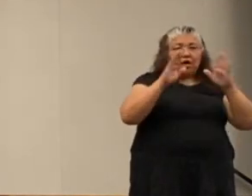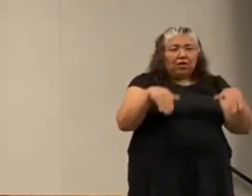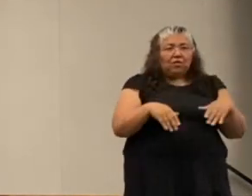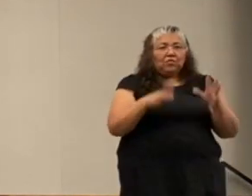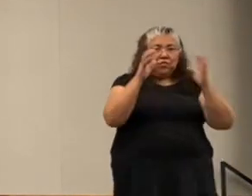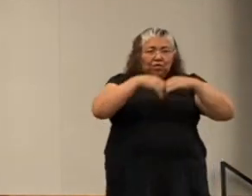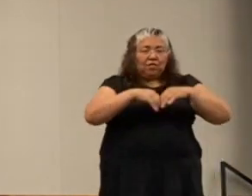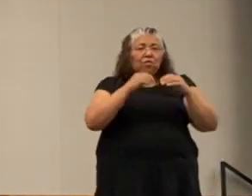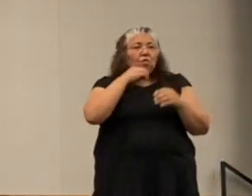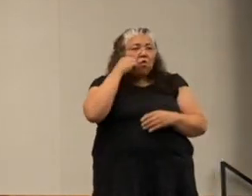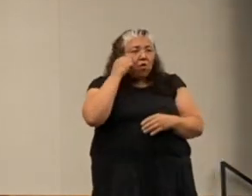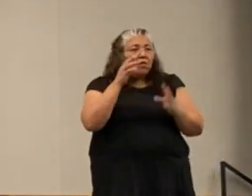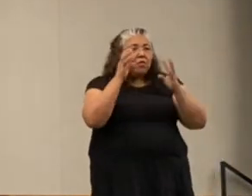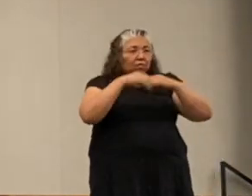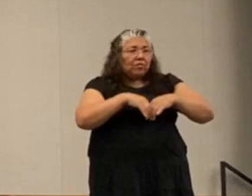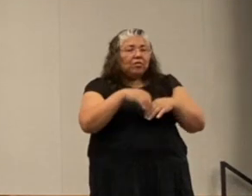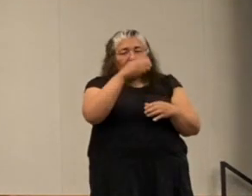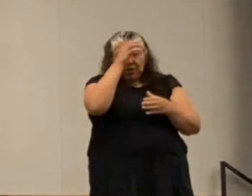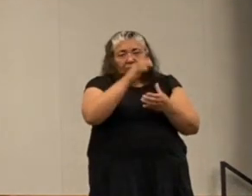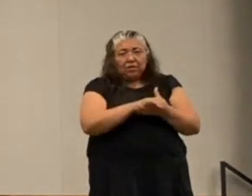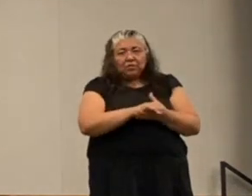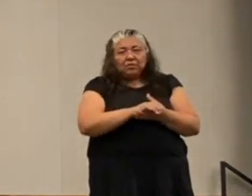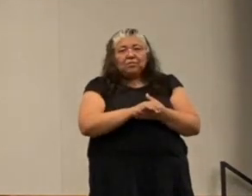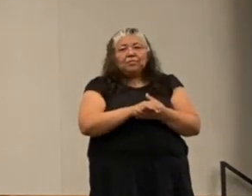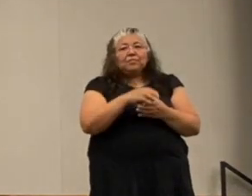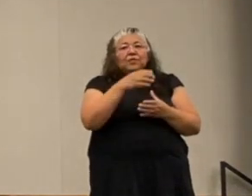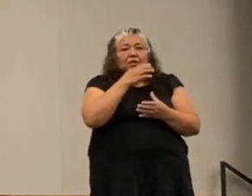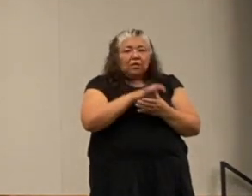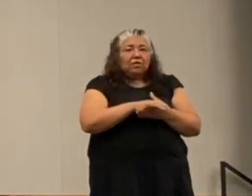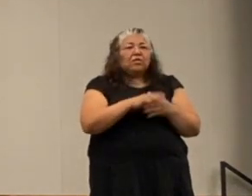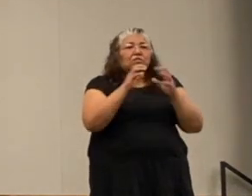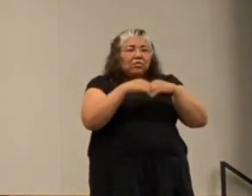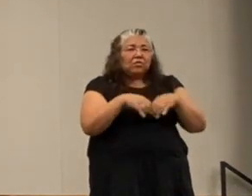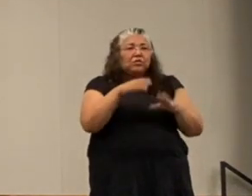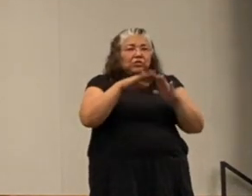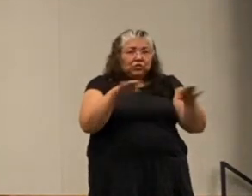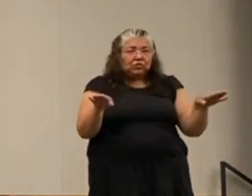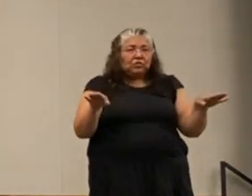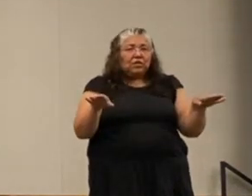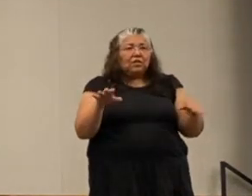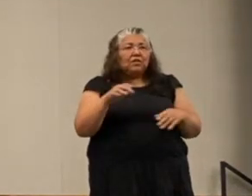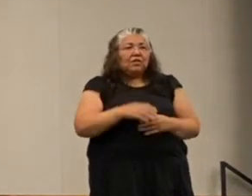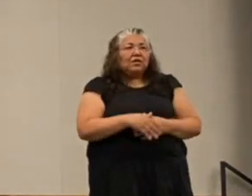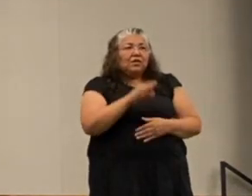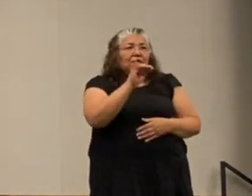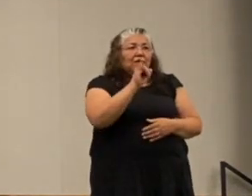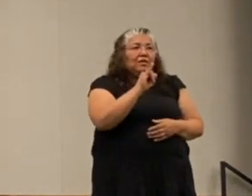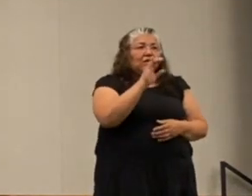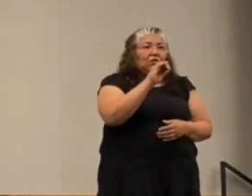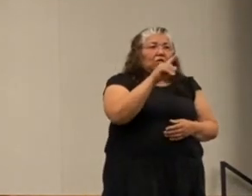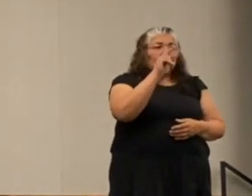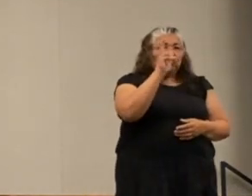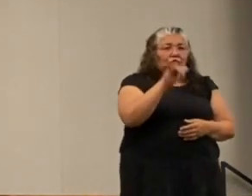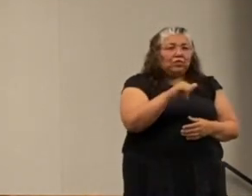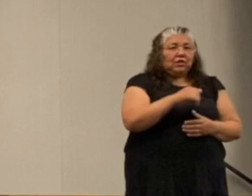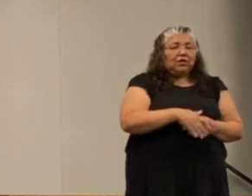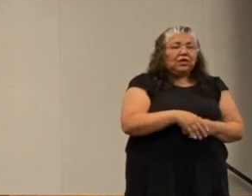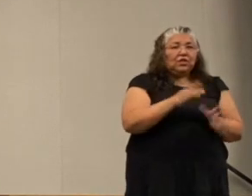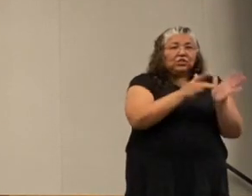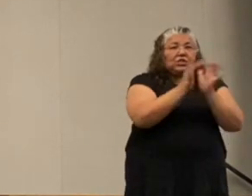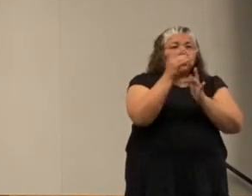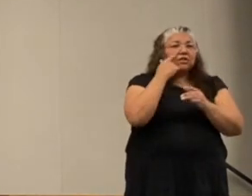your home down, you're tearing your spouse down, killing, you're tearing your children down. It's idolatry, right? And Jesus speaks about this as well